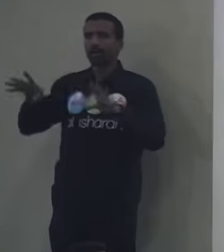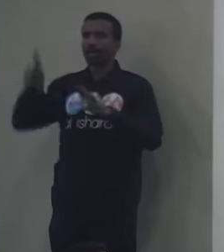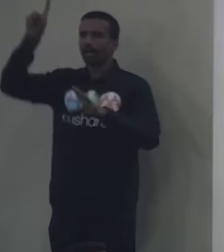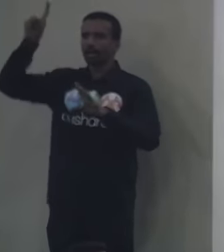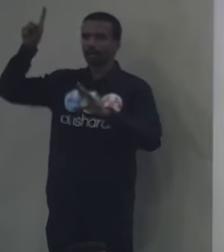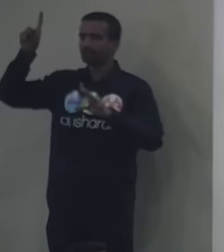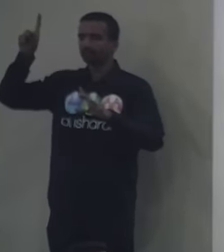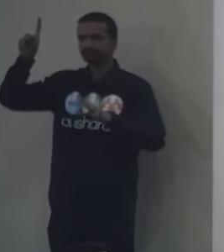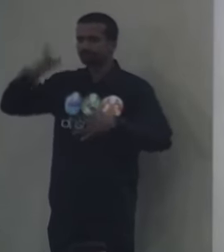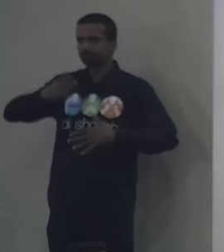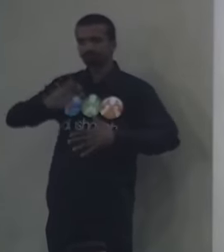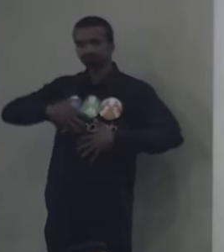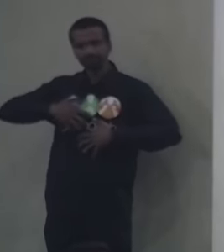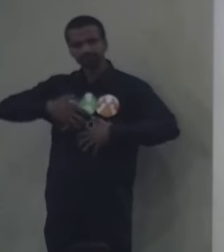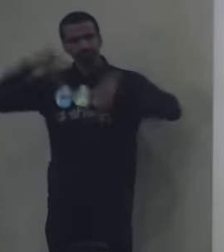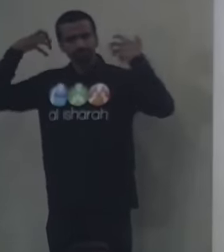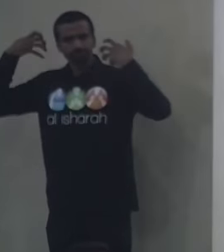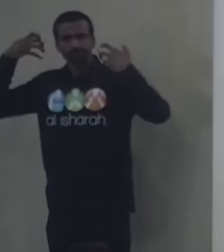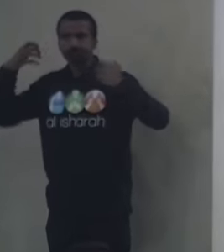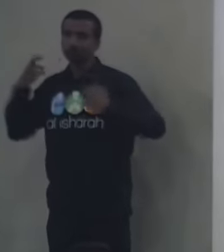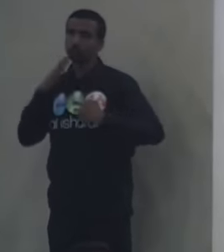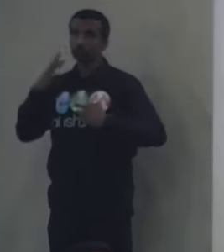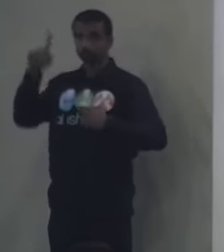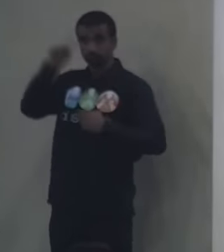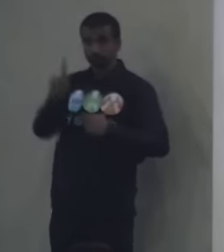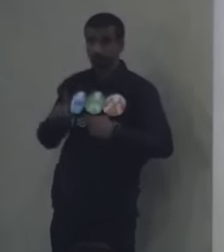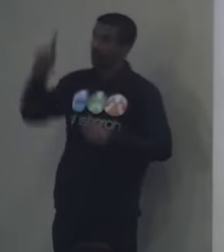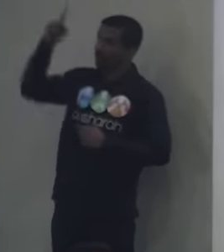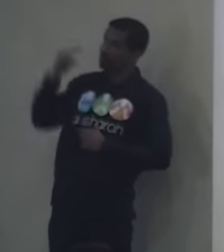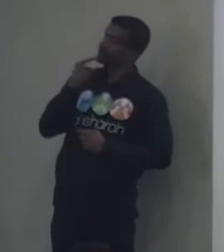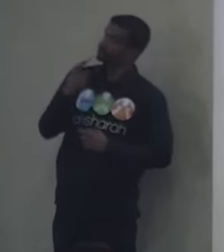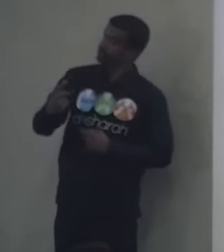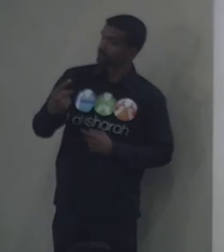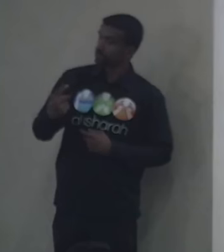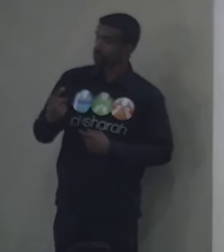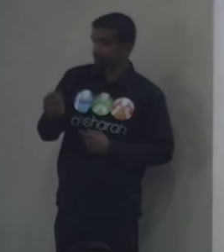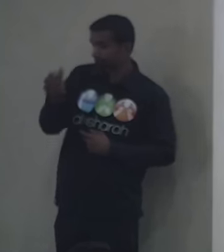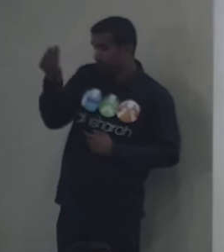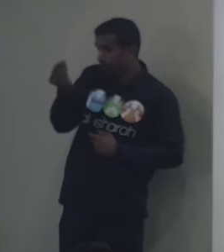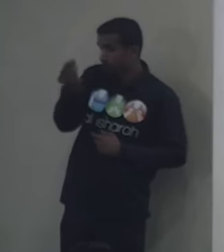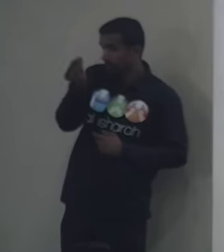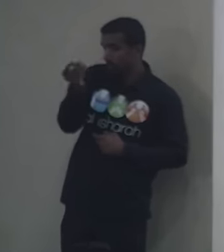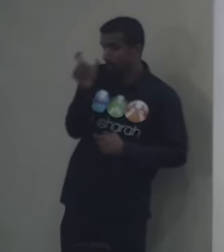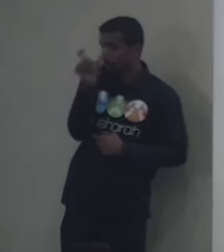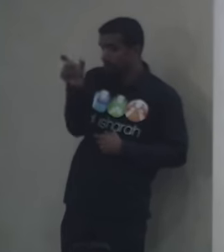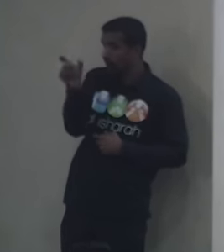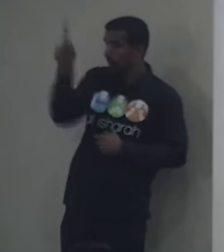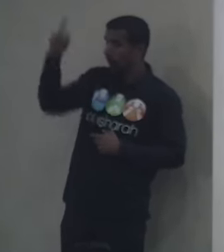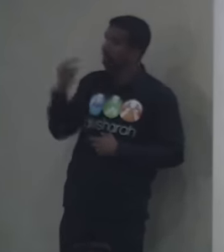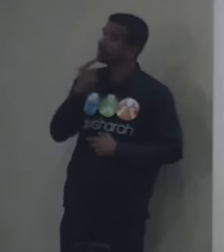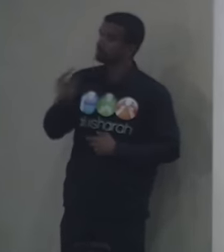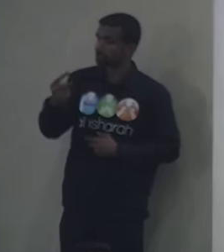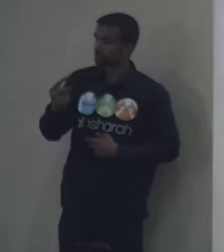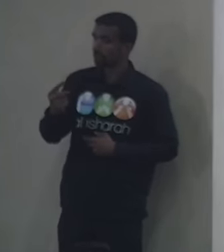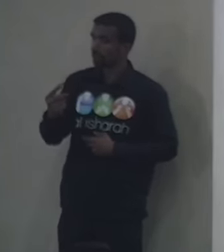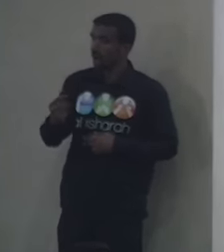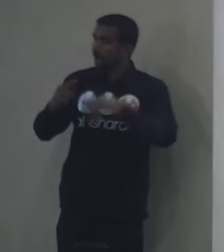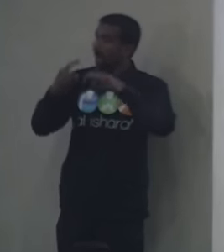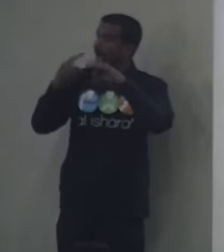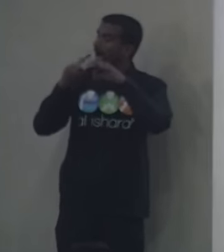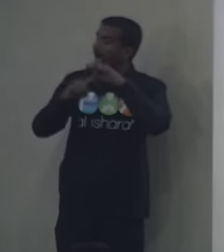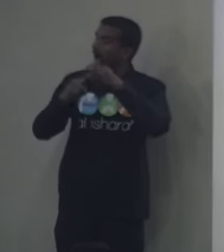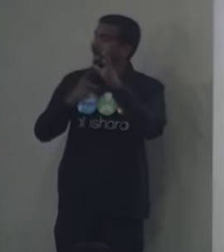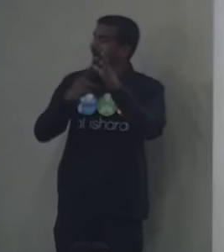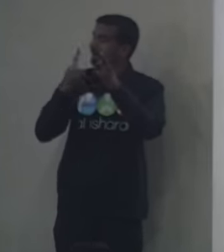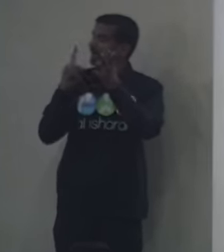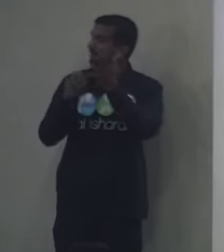says, Kalla, sawfa ta'lamun. And kalla is actually like haqqan in Arabic. Kalla means no.